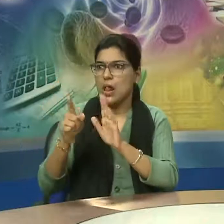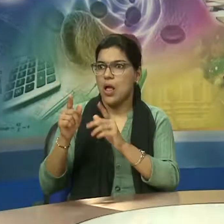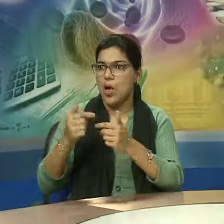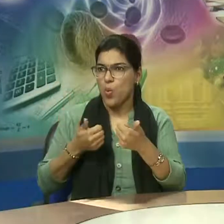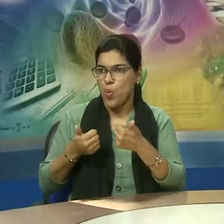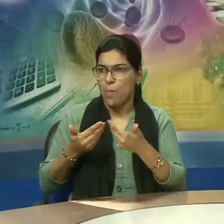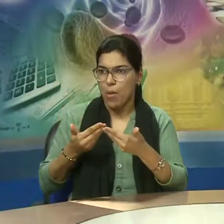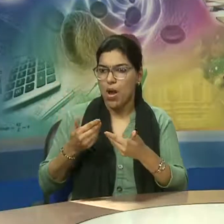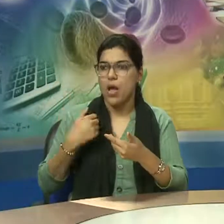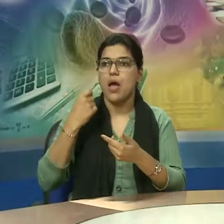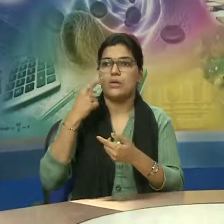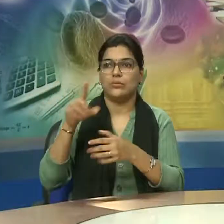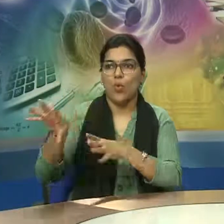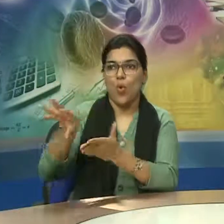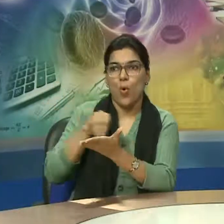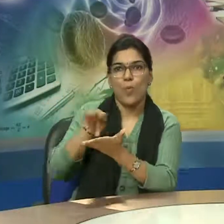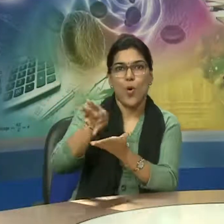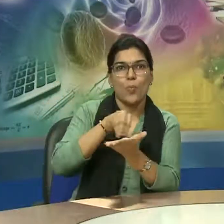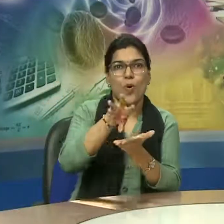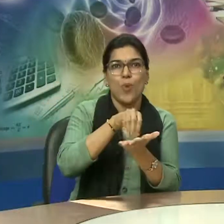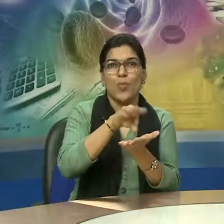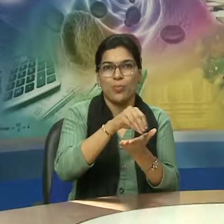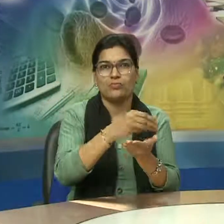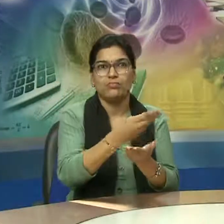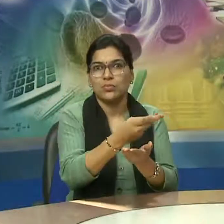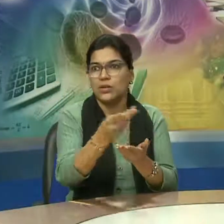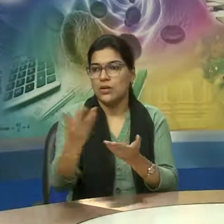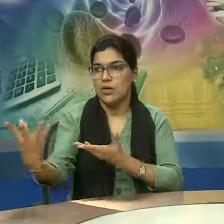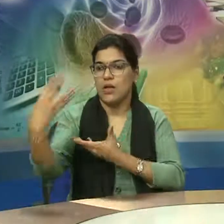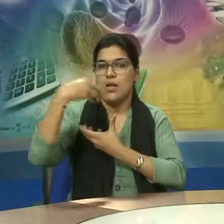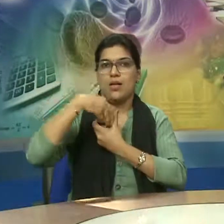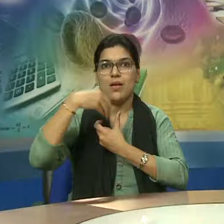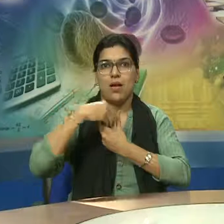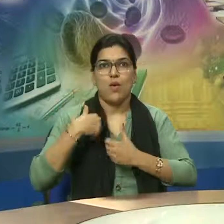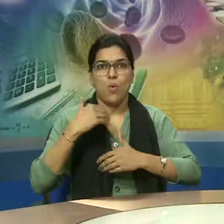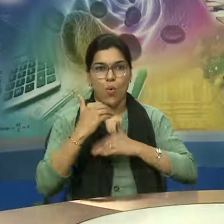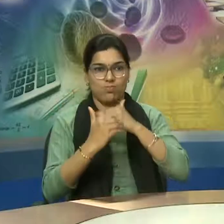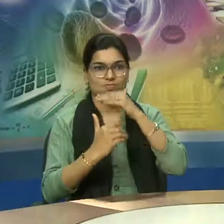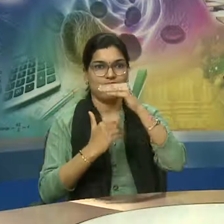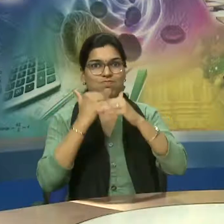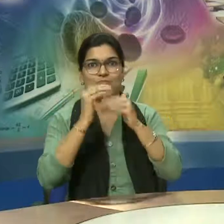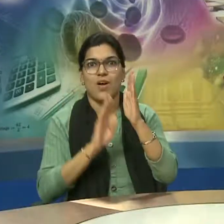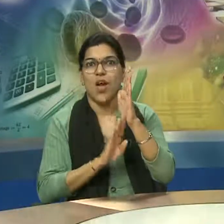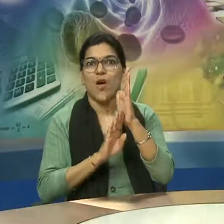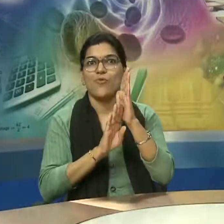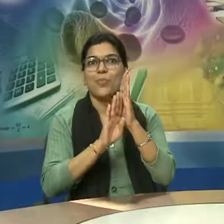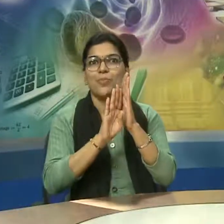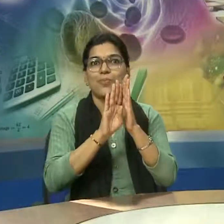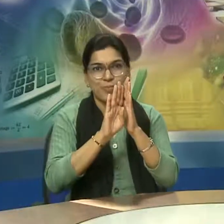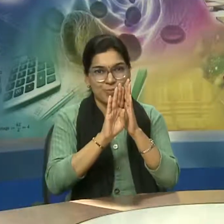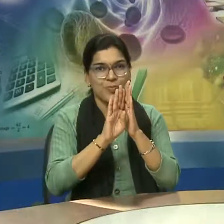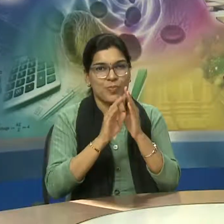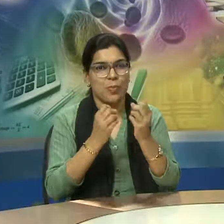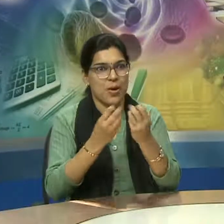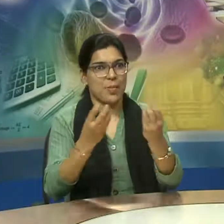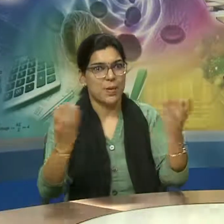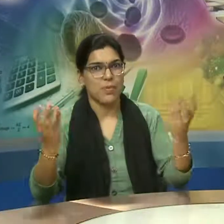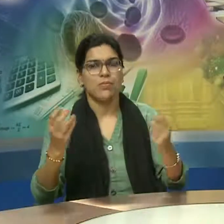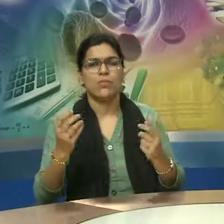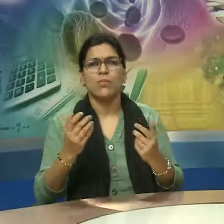society? We need to learn behavior that is accepted in